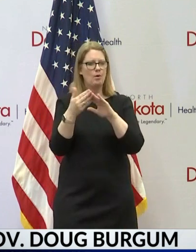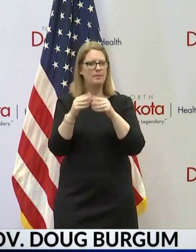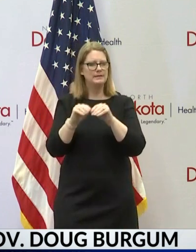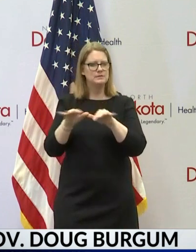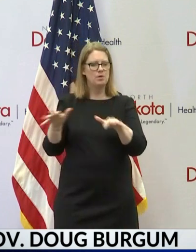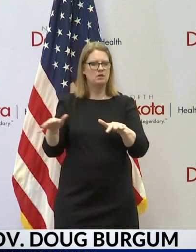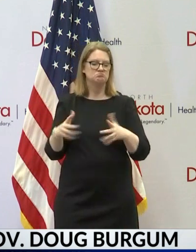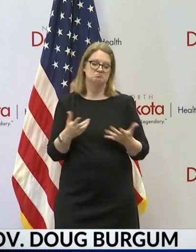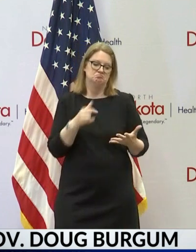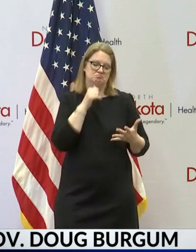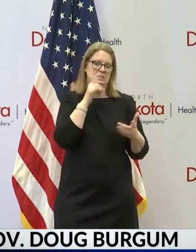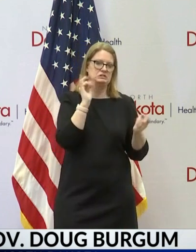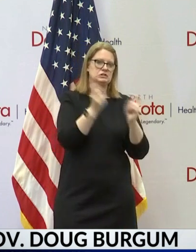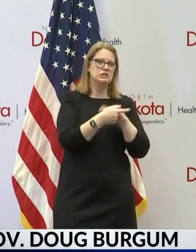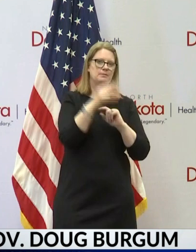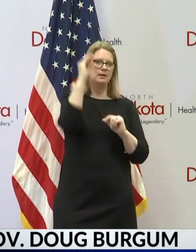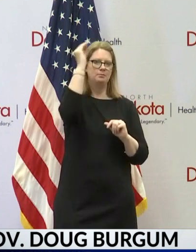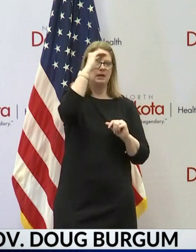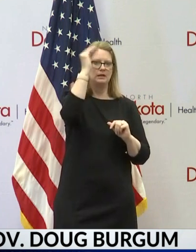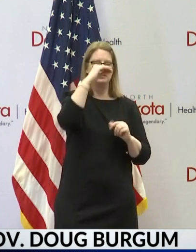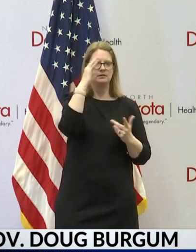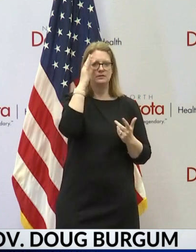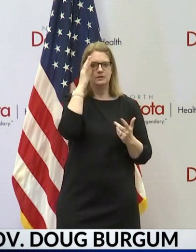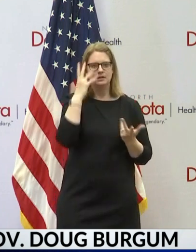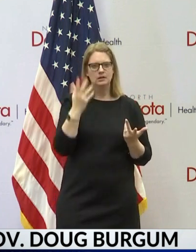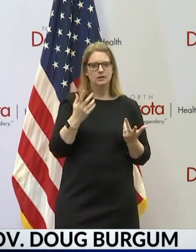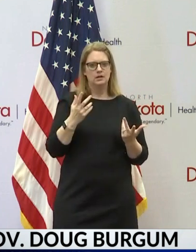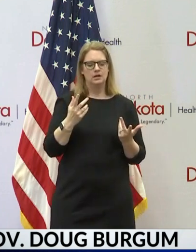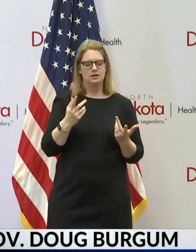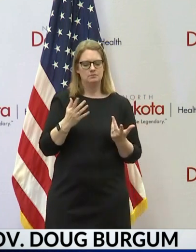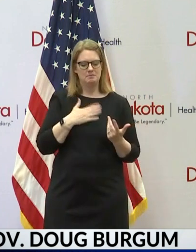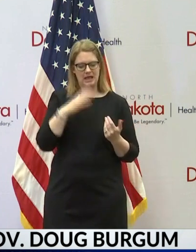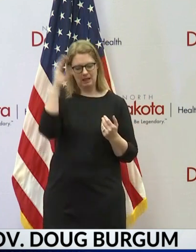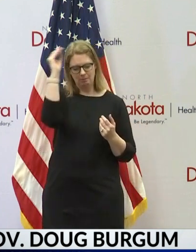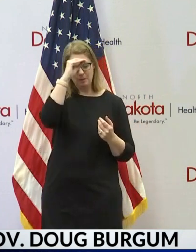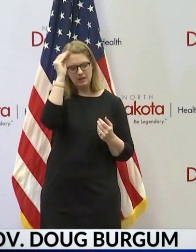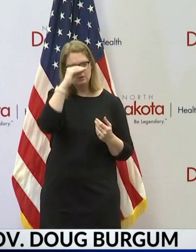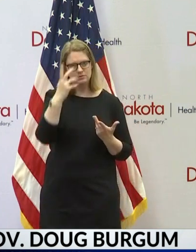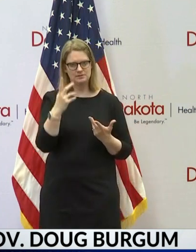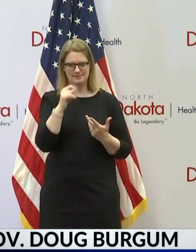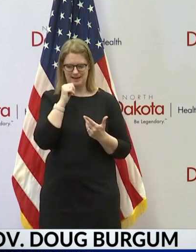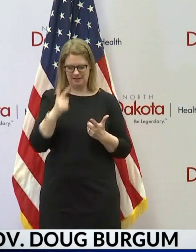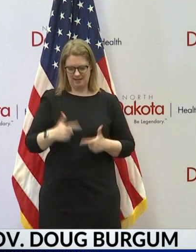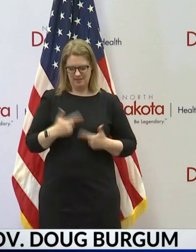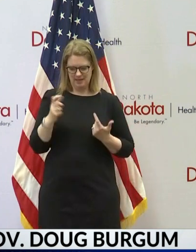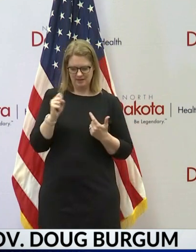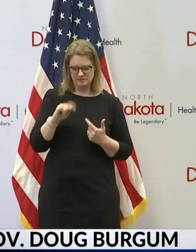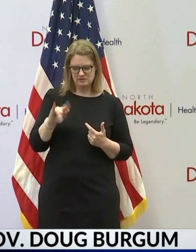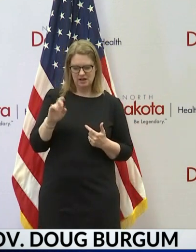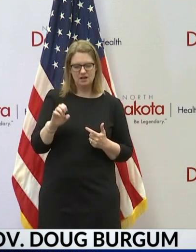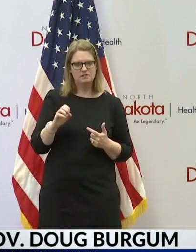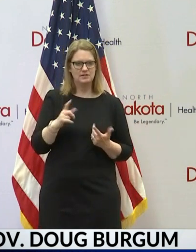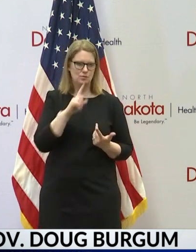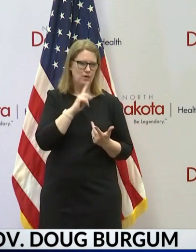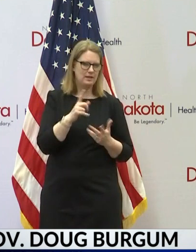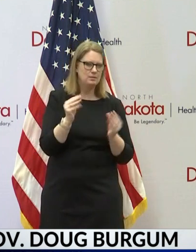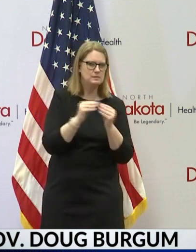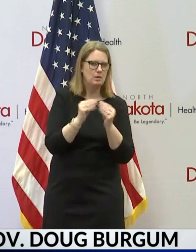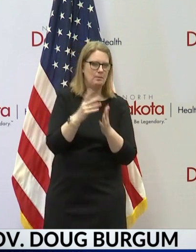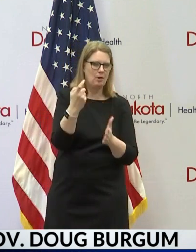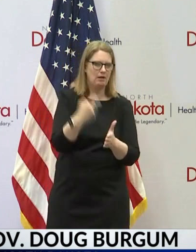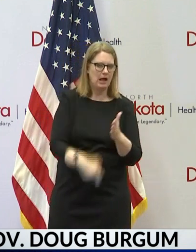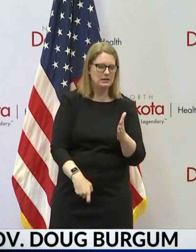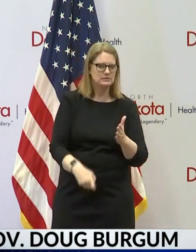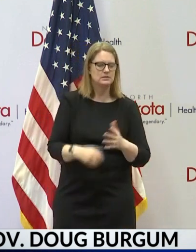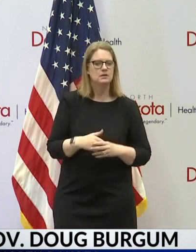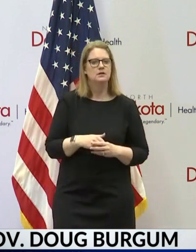my opinion on it, because my opinion on urban sprawl wasn't about a lifestyle, it was about cost. And if